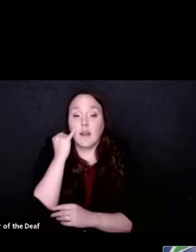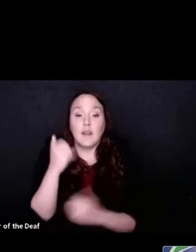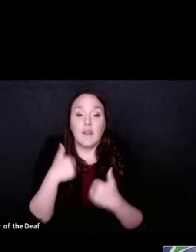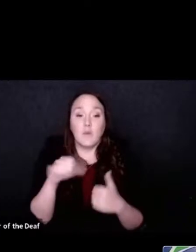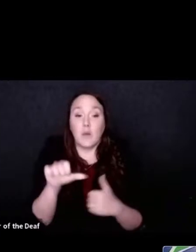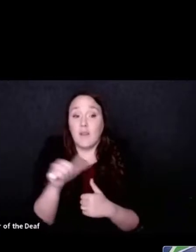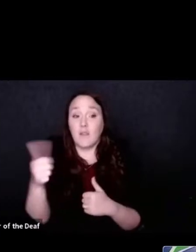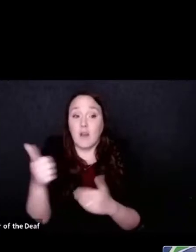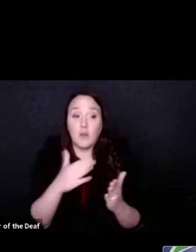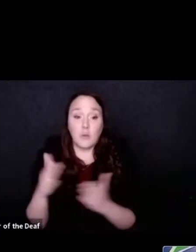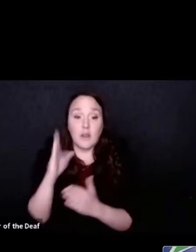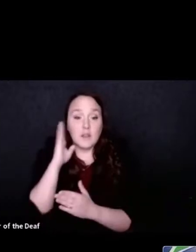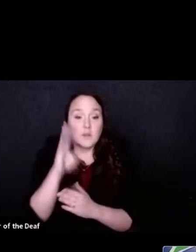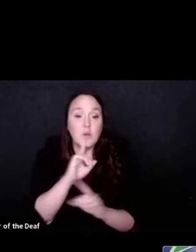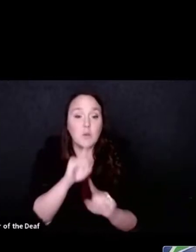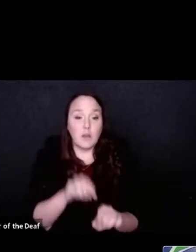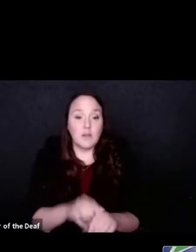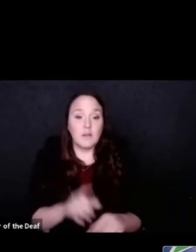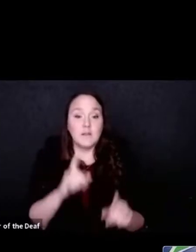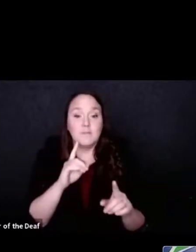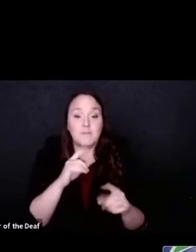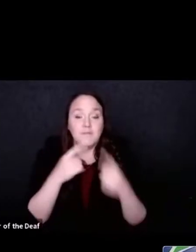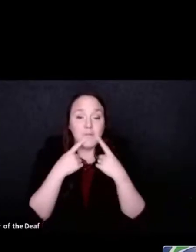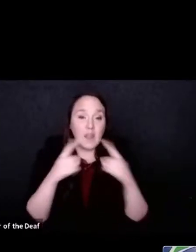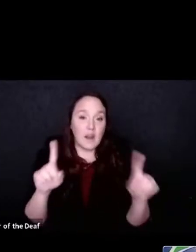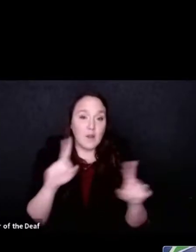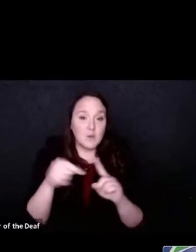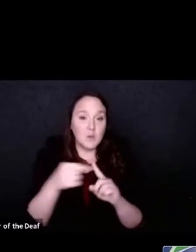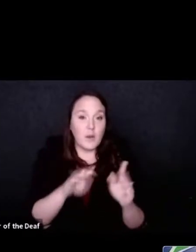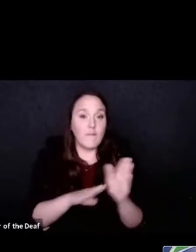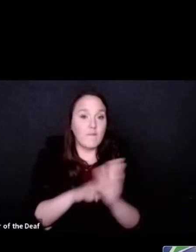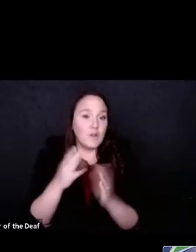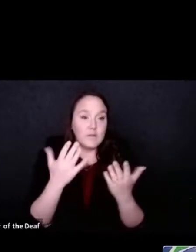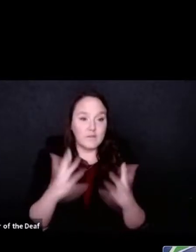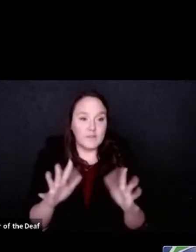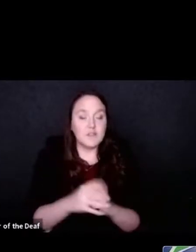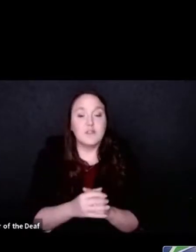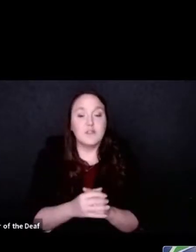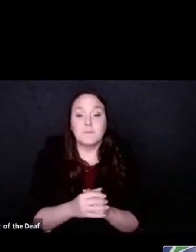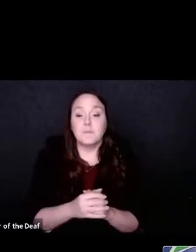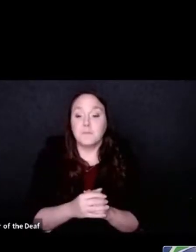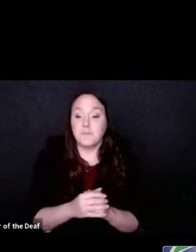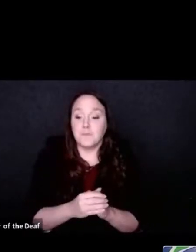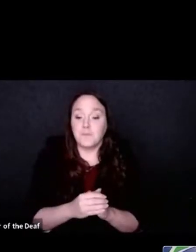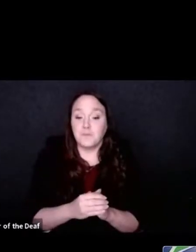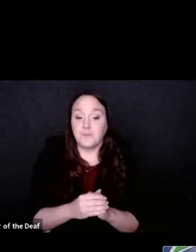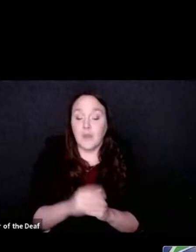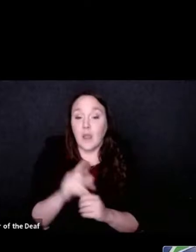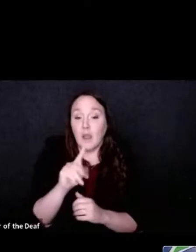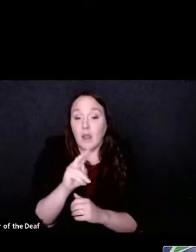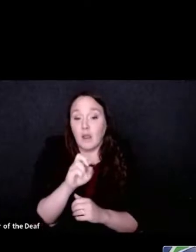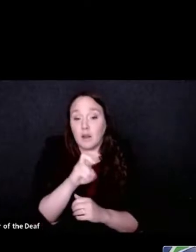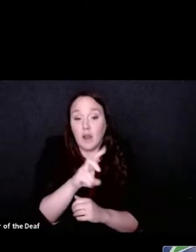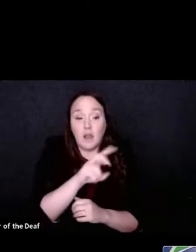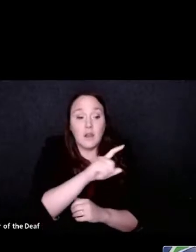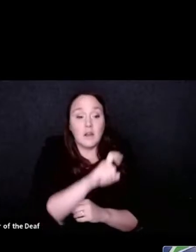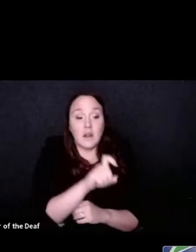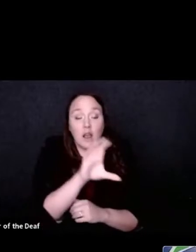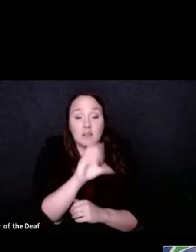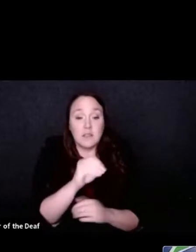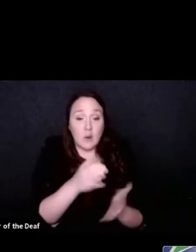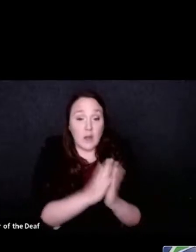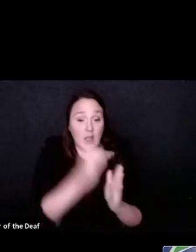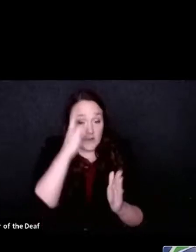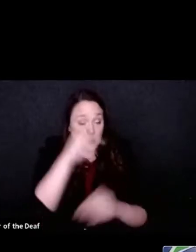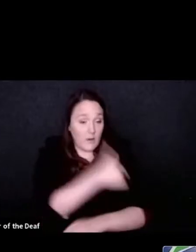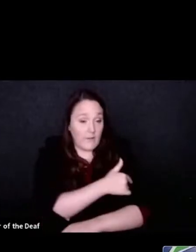plans, again, we'll announce them when they fully develop. And the second question with that, when Knox County requests vaccine from the state, can